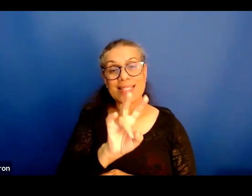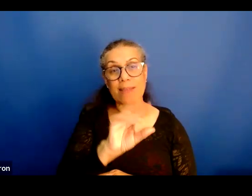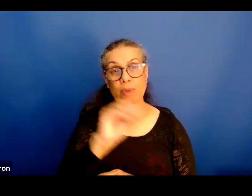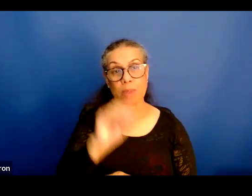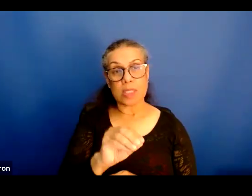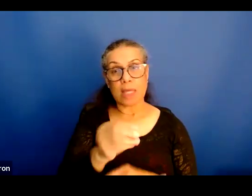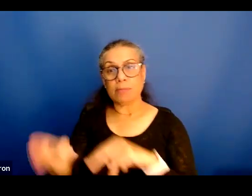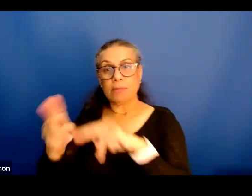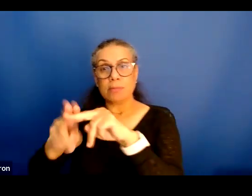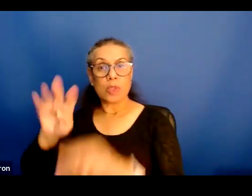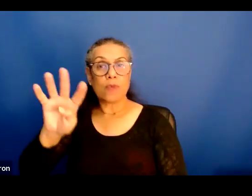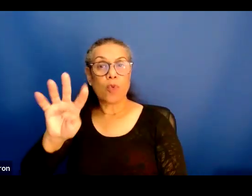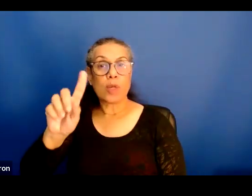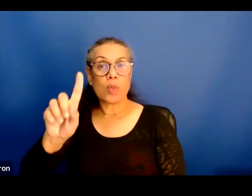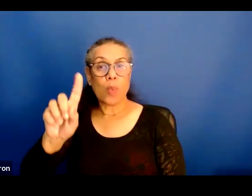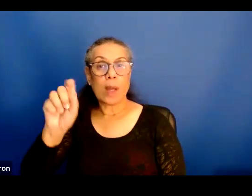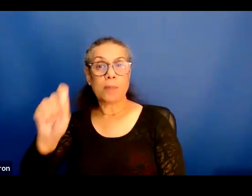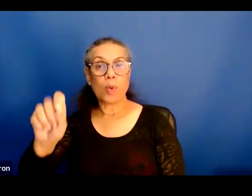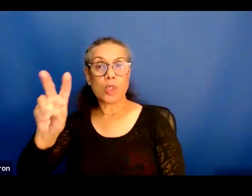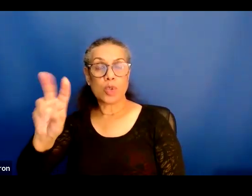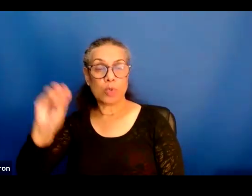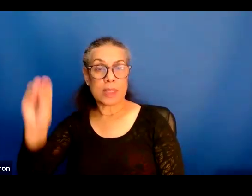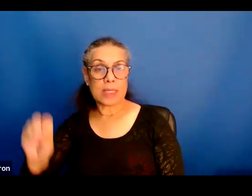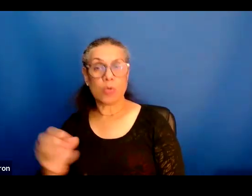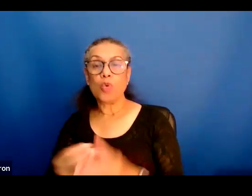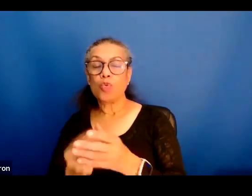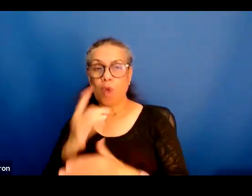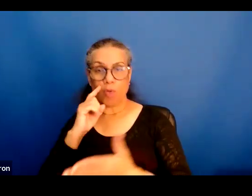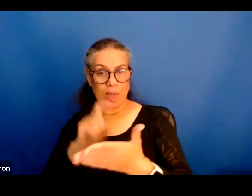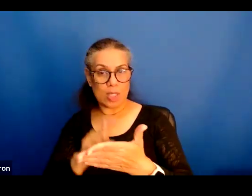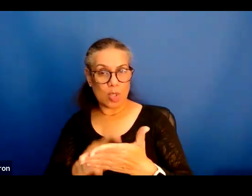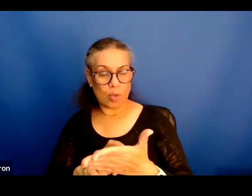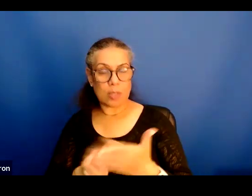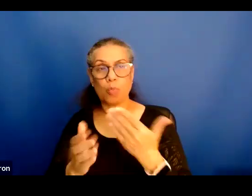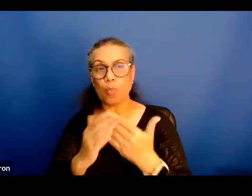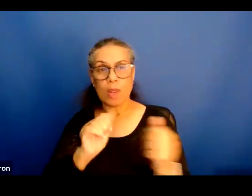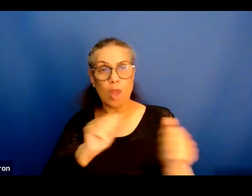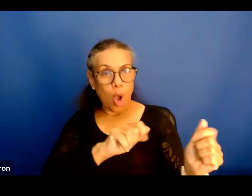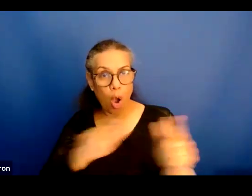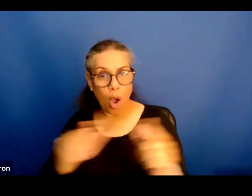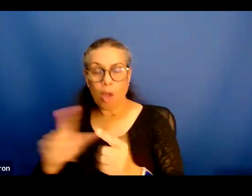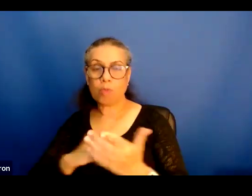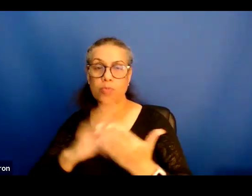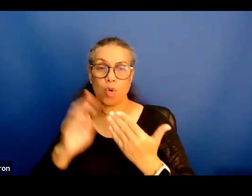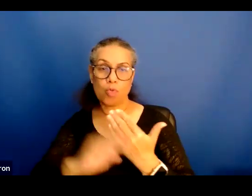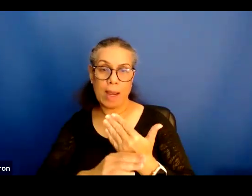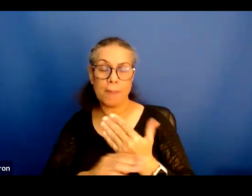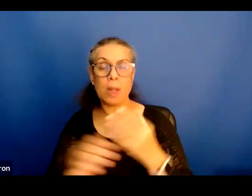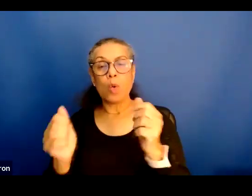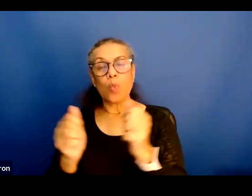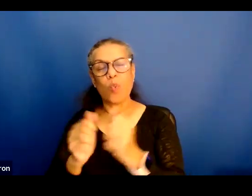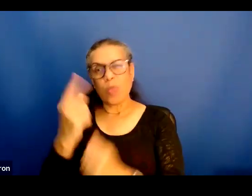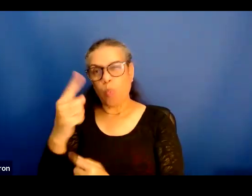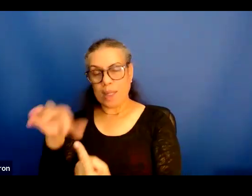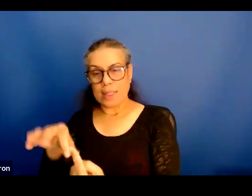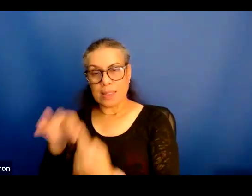36.7% to 41.2%. Growth was observed across nearly all program types, with the exception